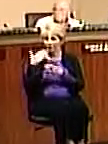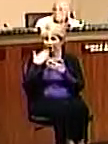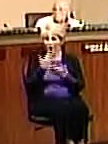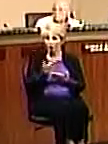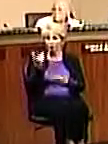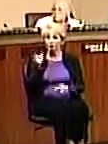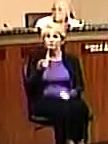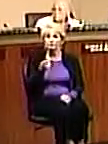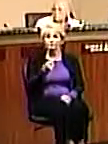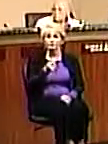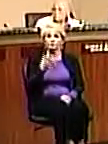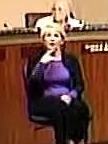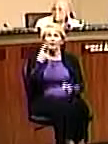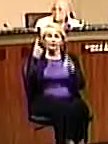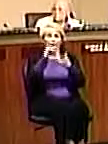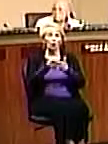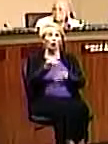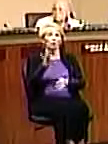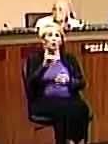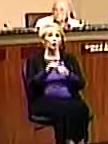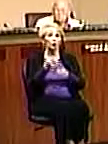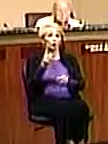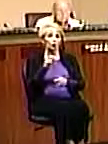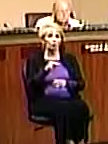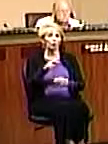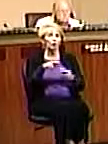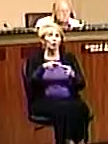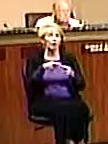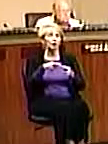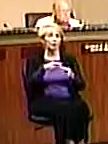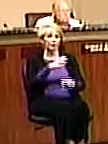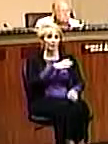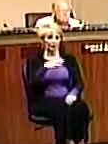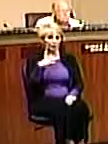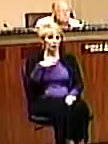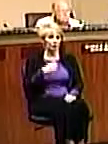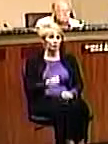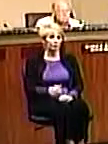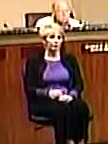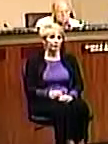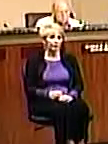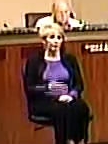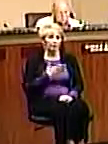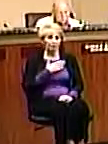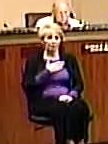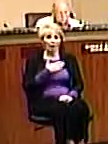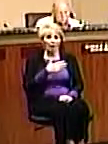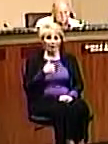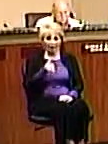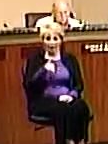you. Consideration of appointments to the Human Relations Commission. And they're my appointments.